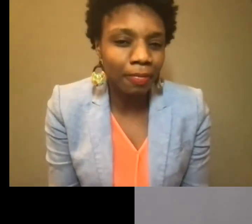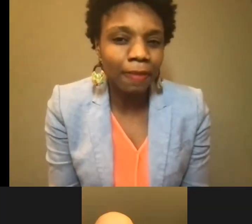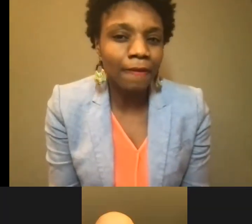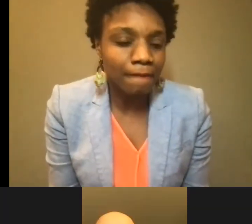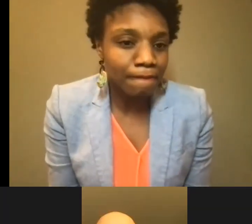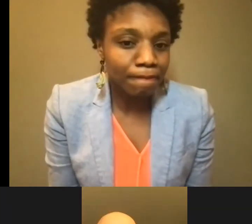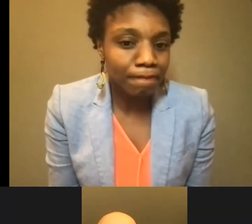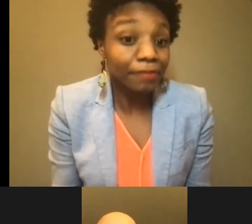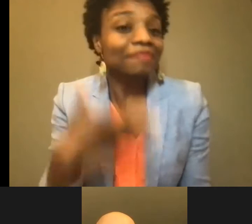All right, thank you.